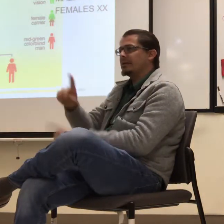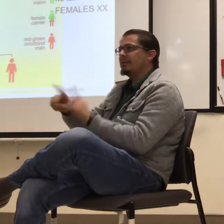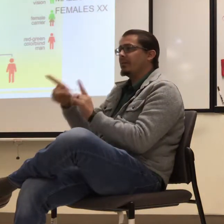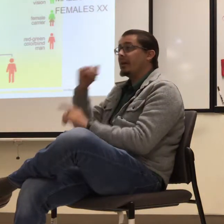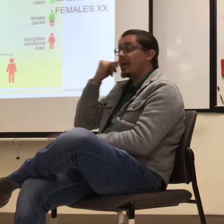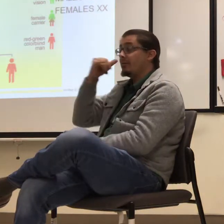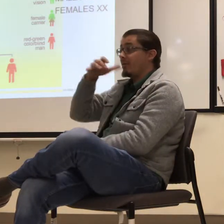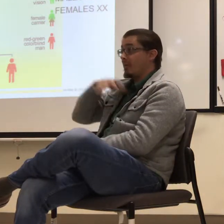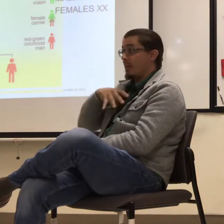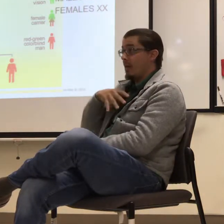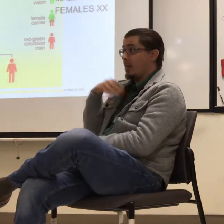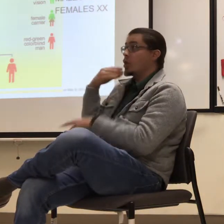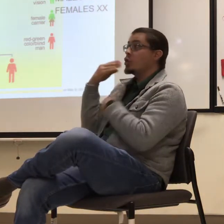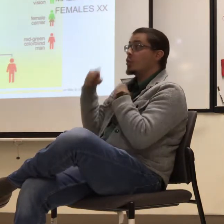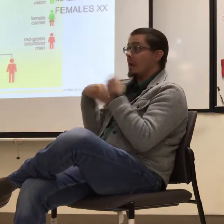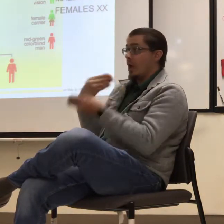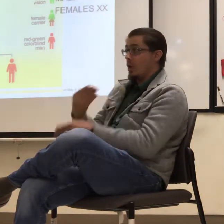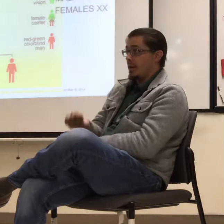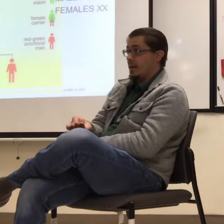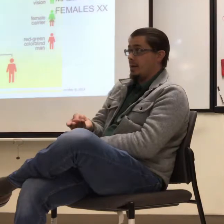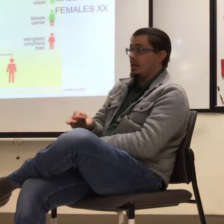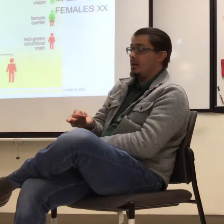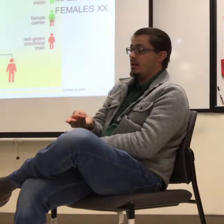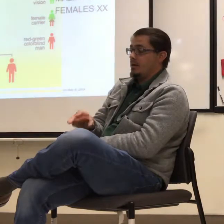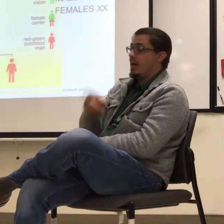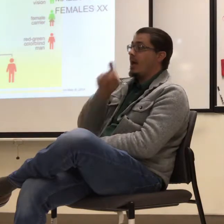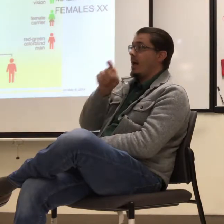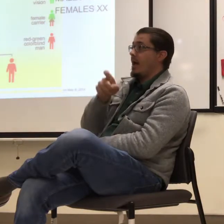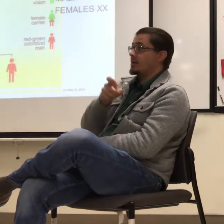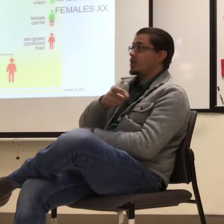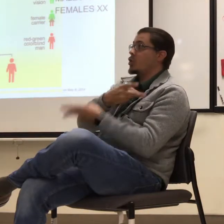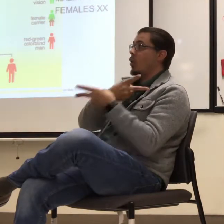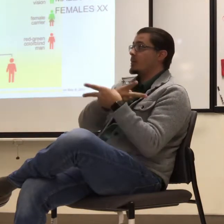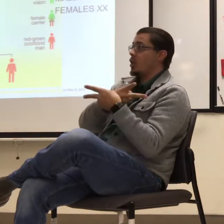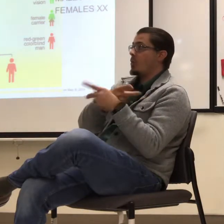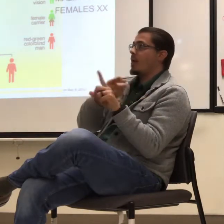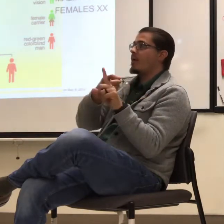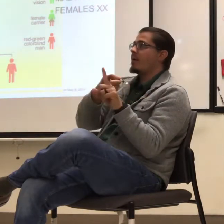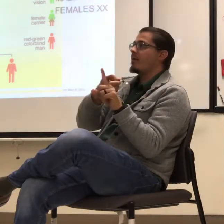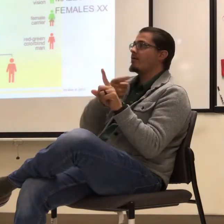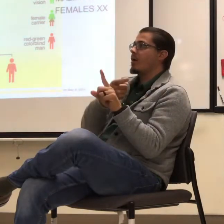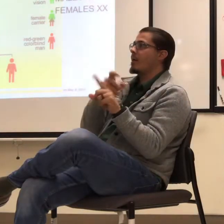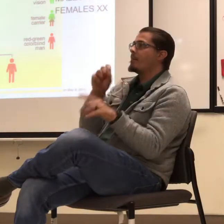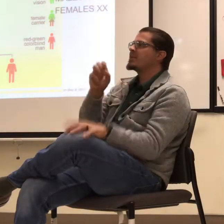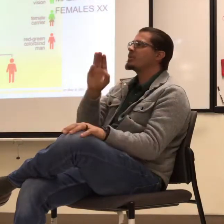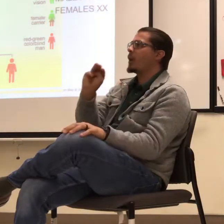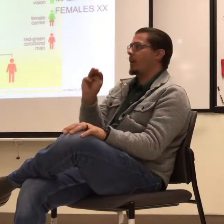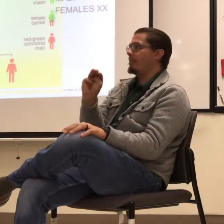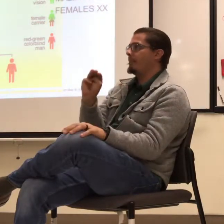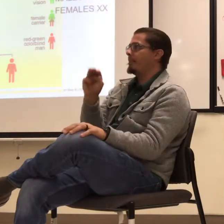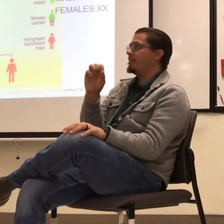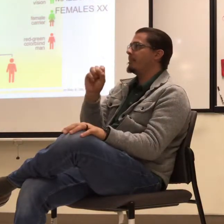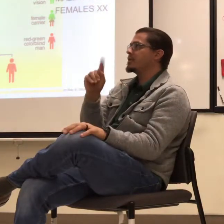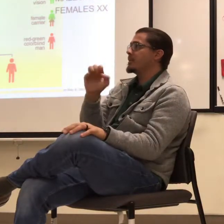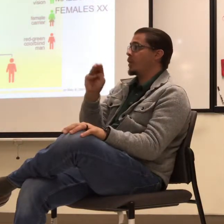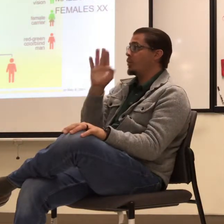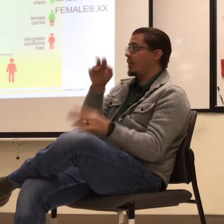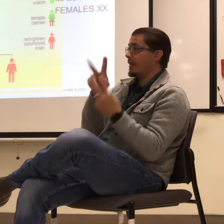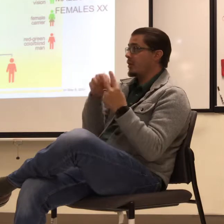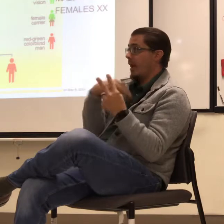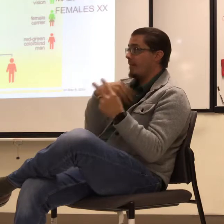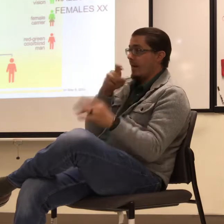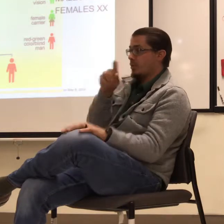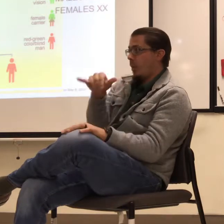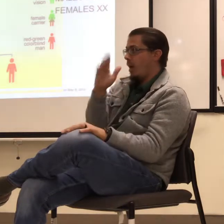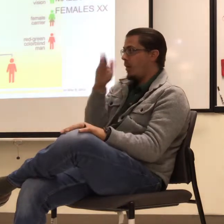a female, you inherited the X chromosome from the sperm. Okay, so the sperm is either going to have the X or the